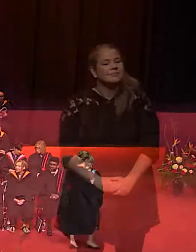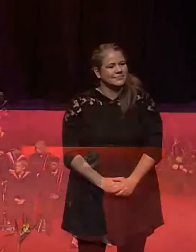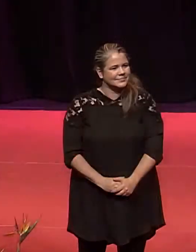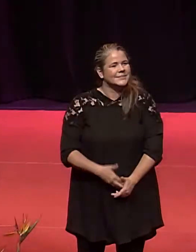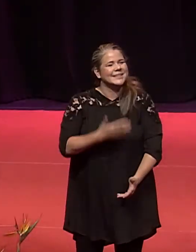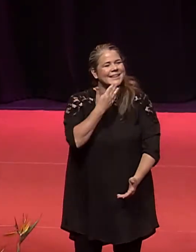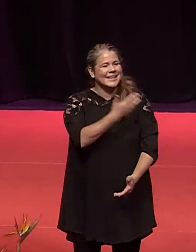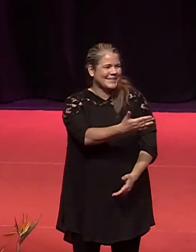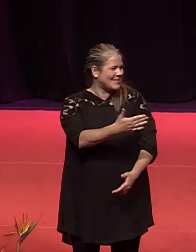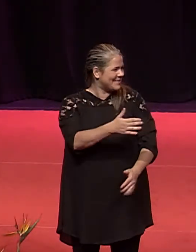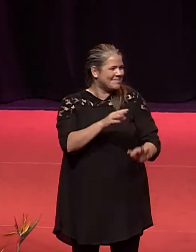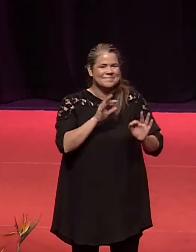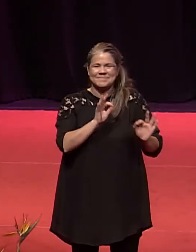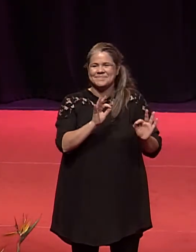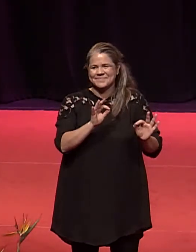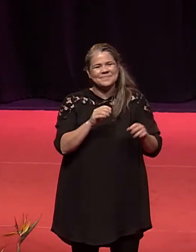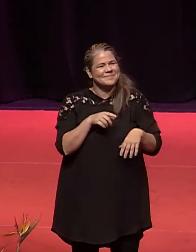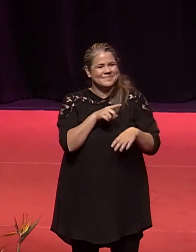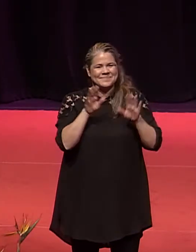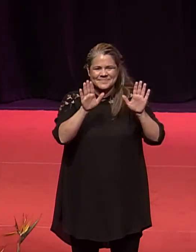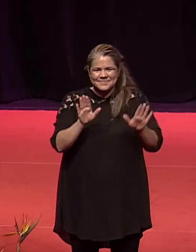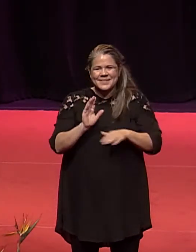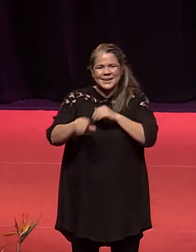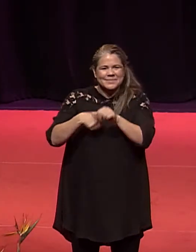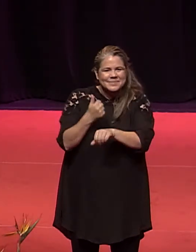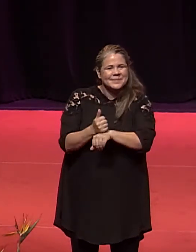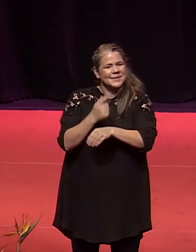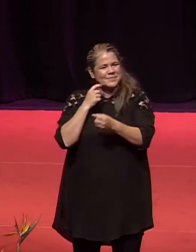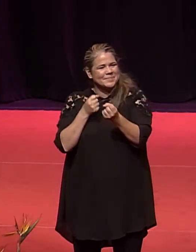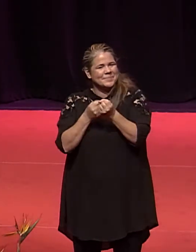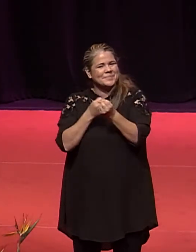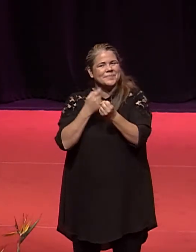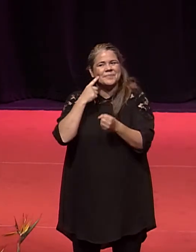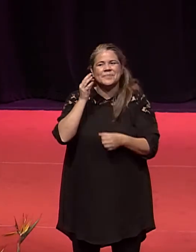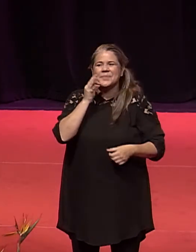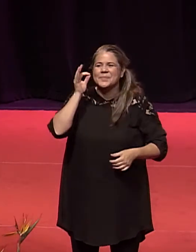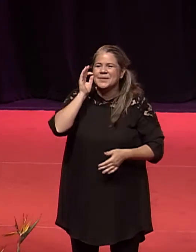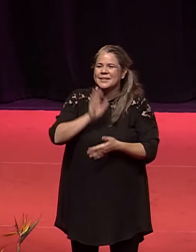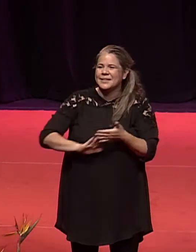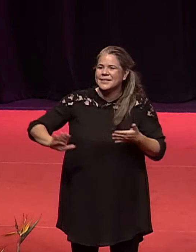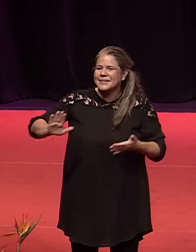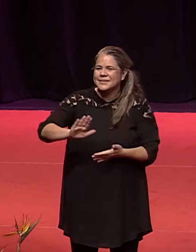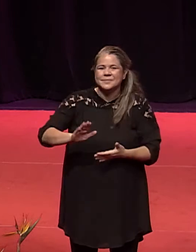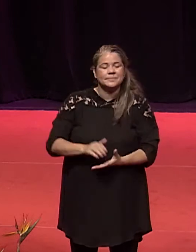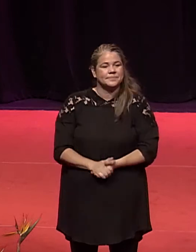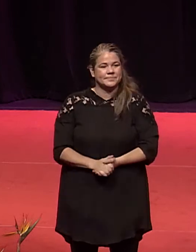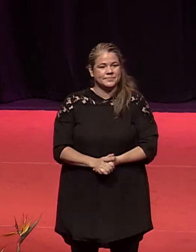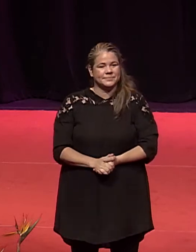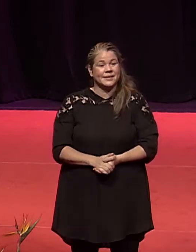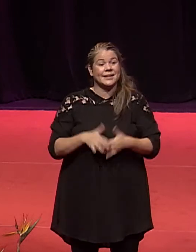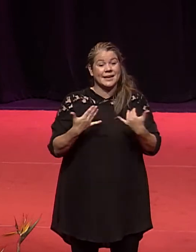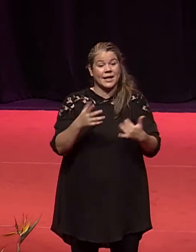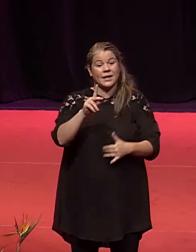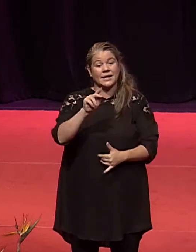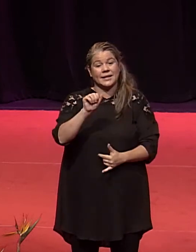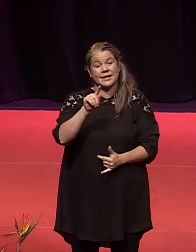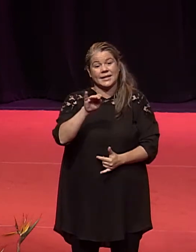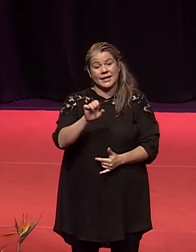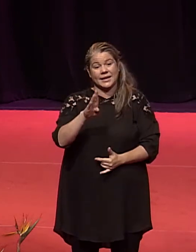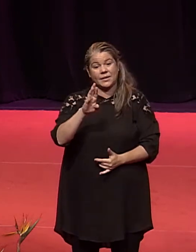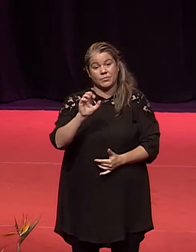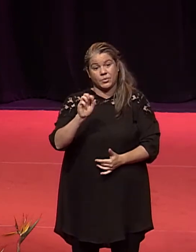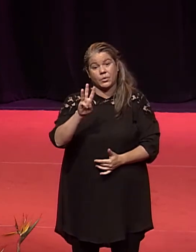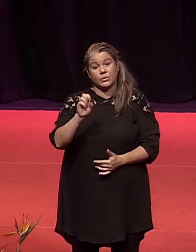Thank you, Kat. You're an outstanding alumni and ambassador for Mohawk College. Please welcome Katie Burrows, Mohawk